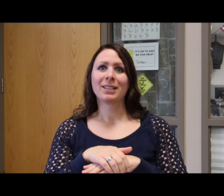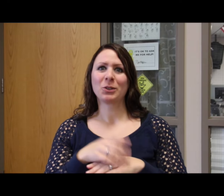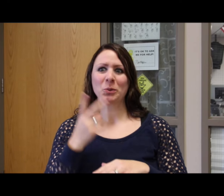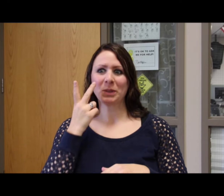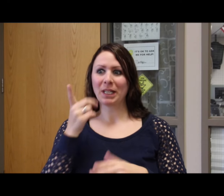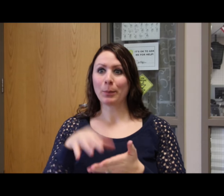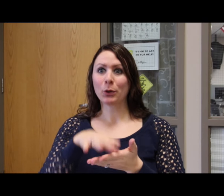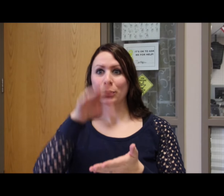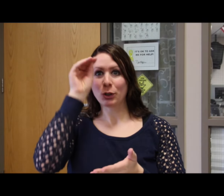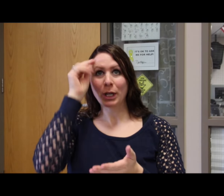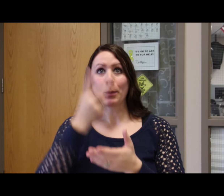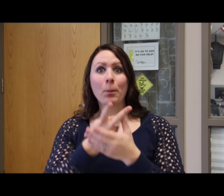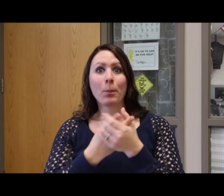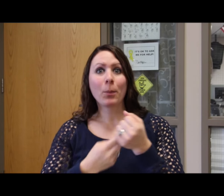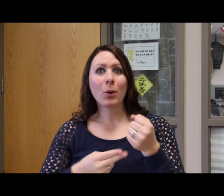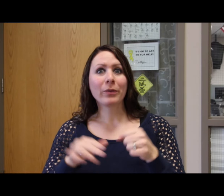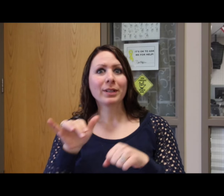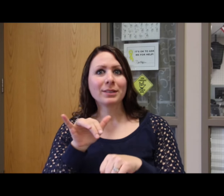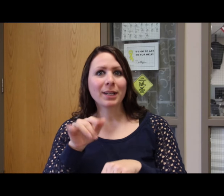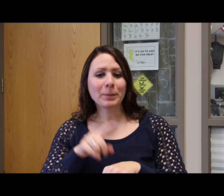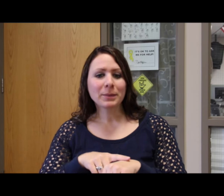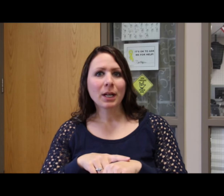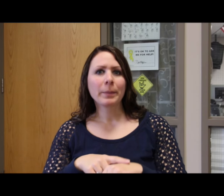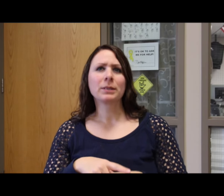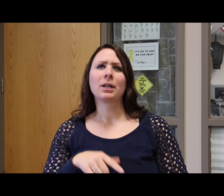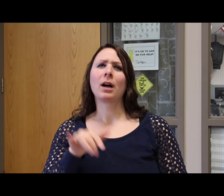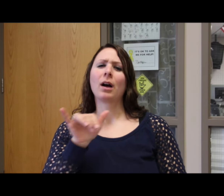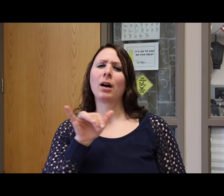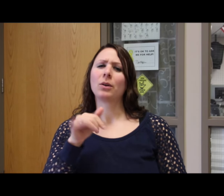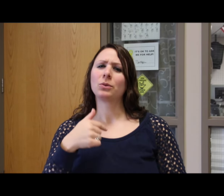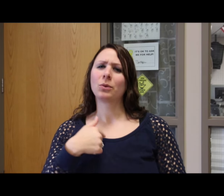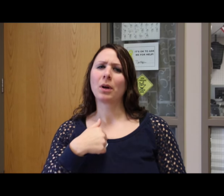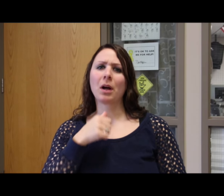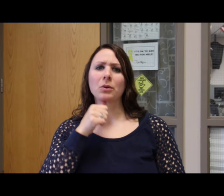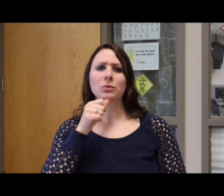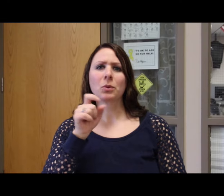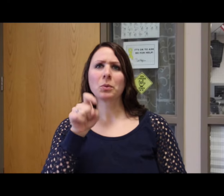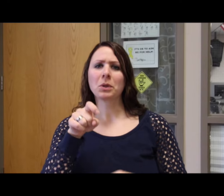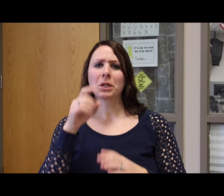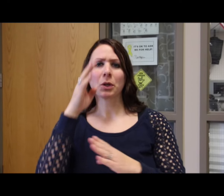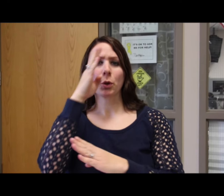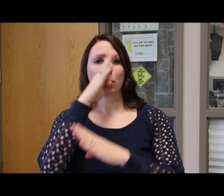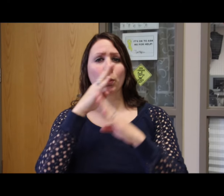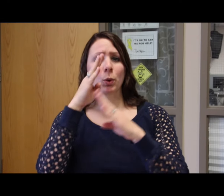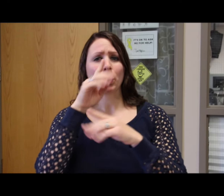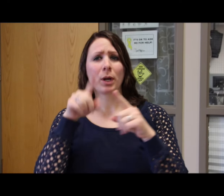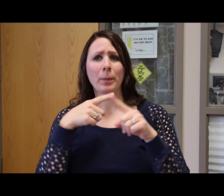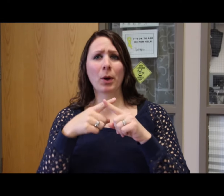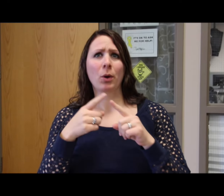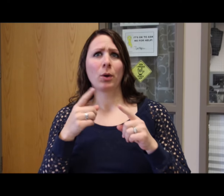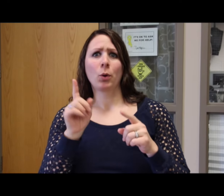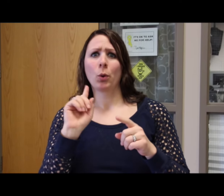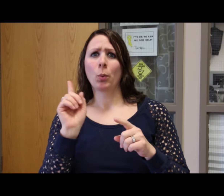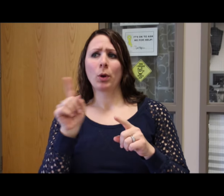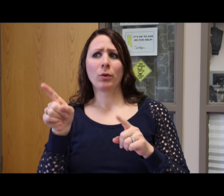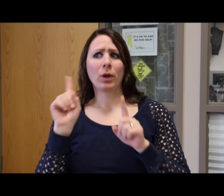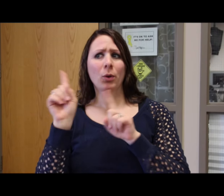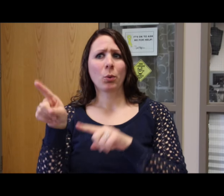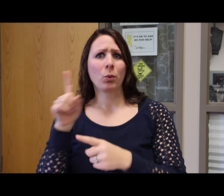And I get to watch them learn both of the languages at the same time. It's nice because I don't have to worry about where they go